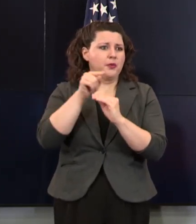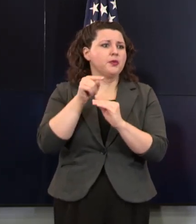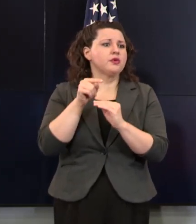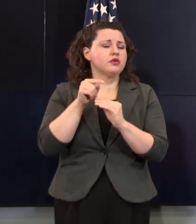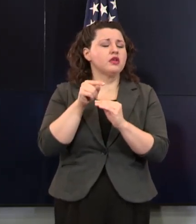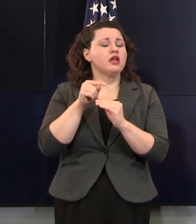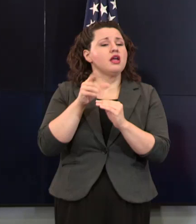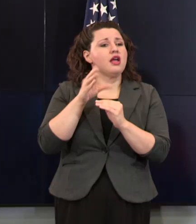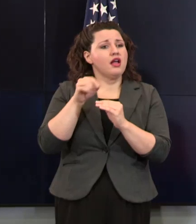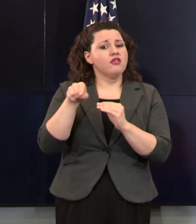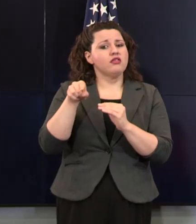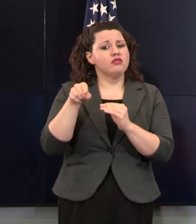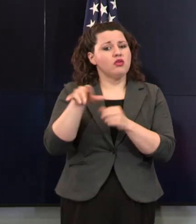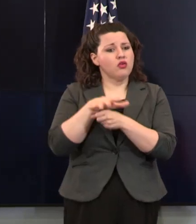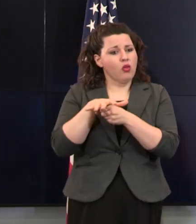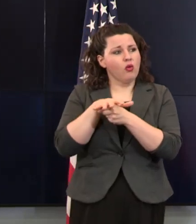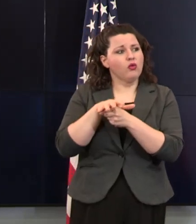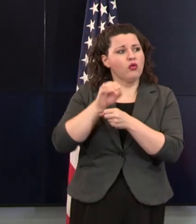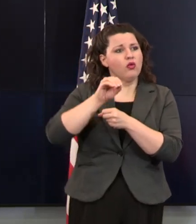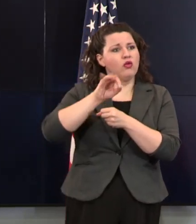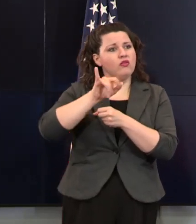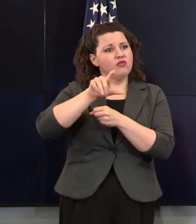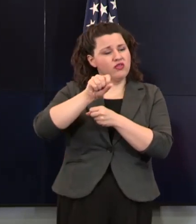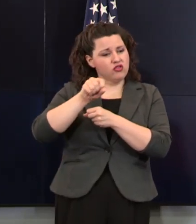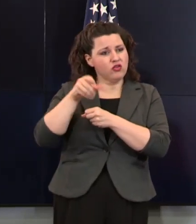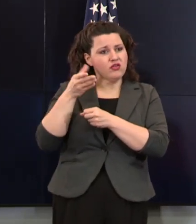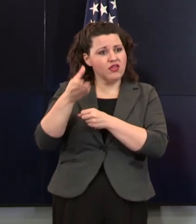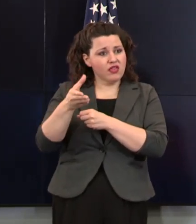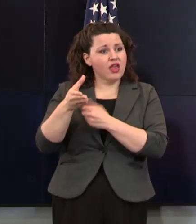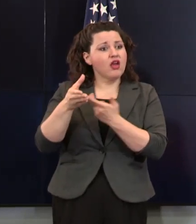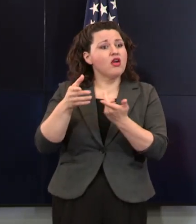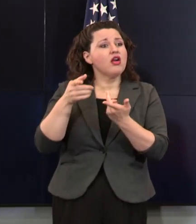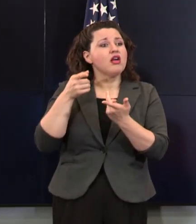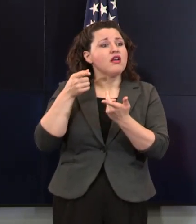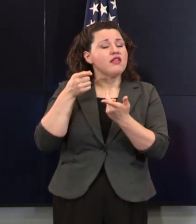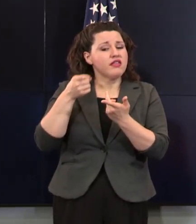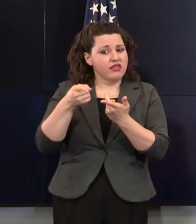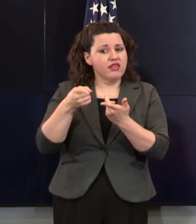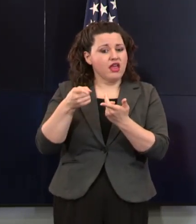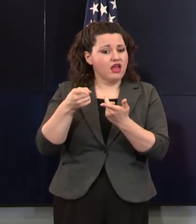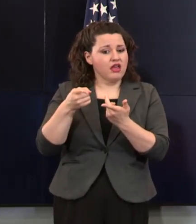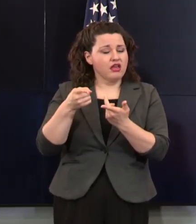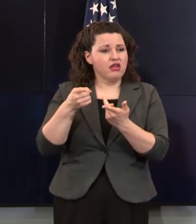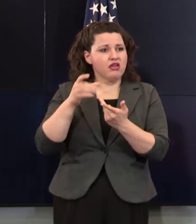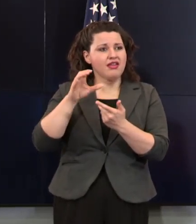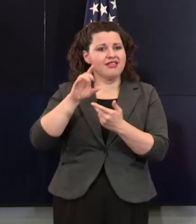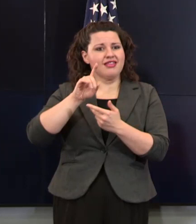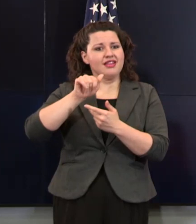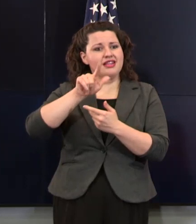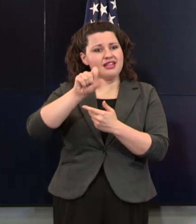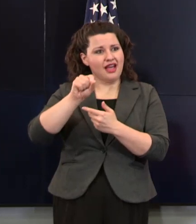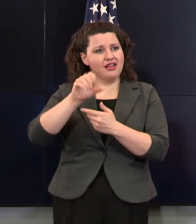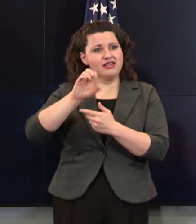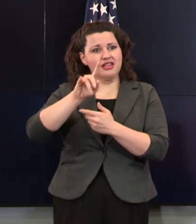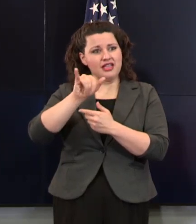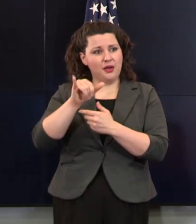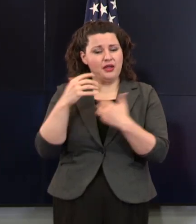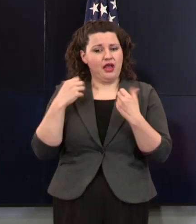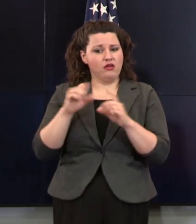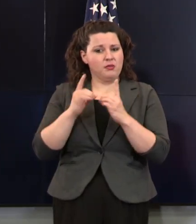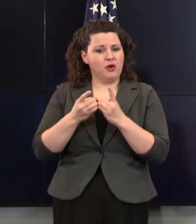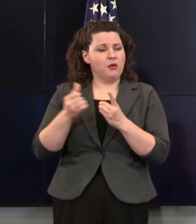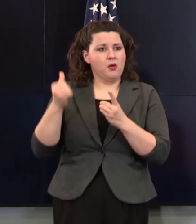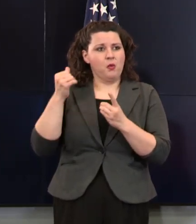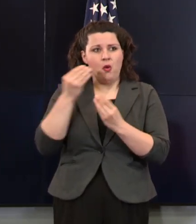local officials there in the city of Perry have called for Tyson to do so, and the Dallas County Health Department won't release the numbers